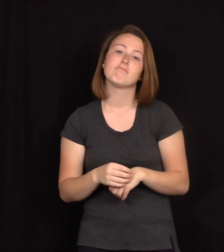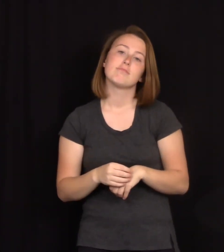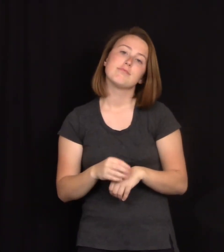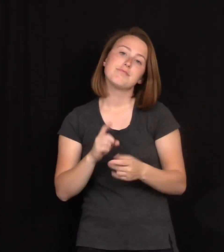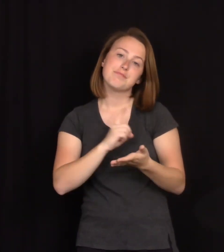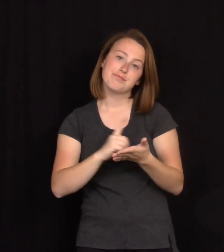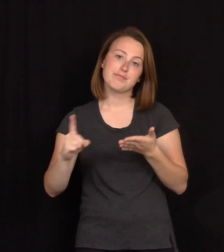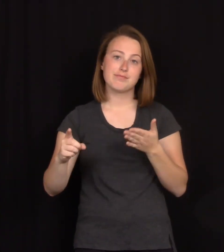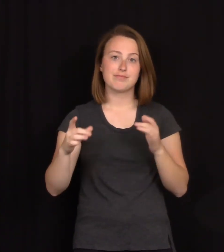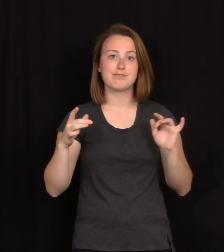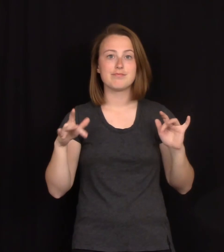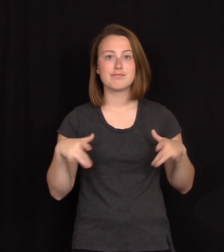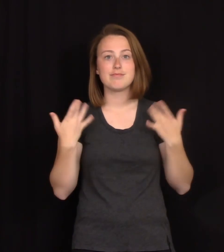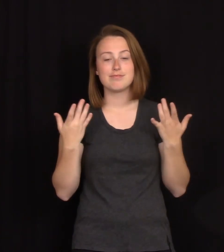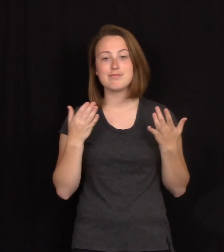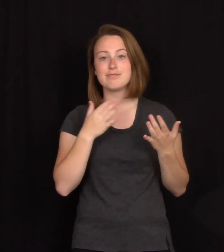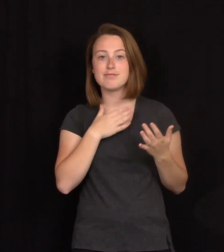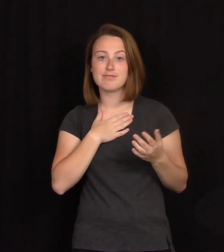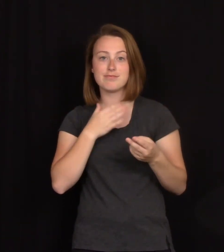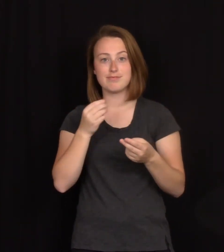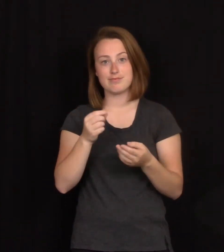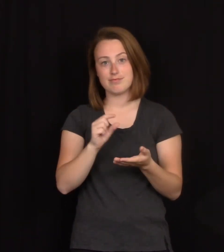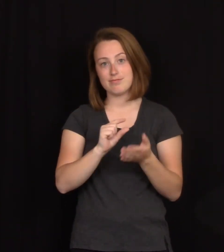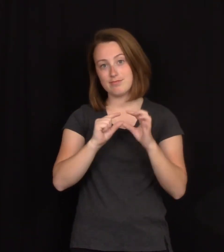My group was in charge of advertising the week's events.